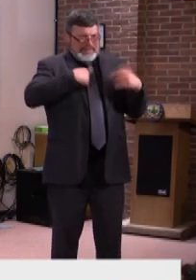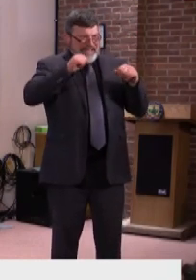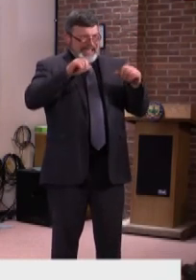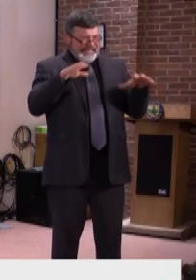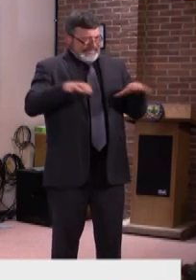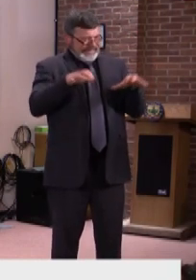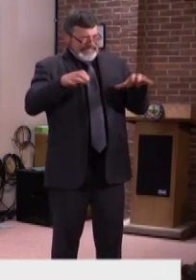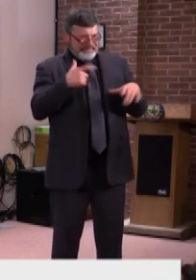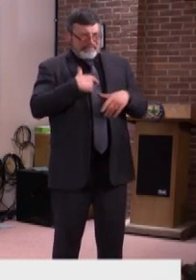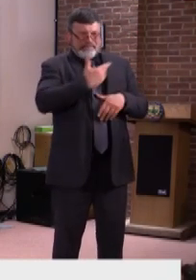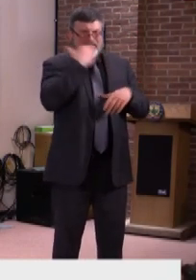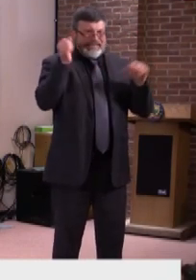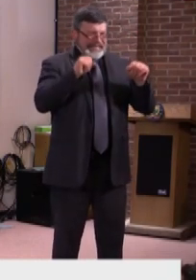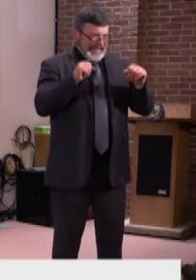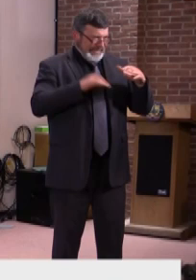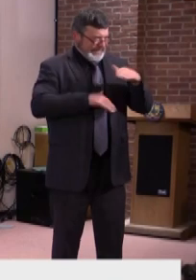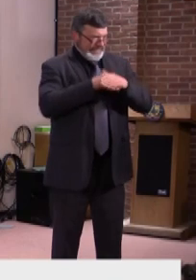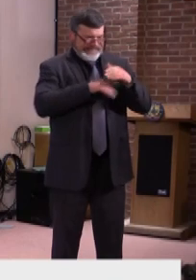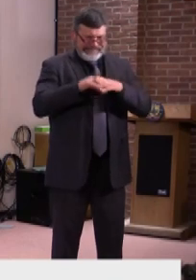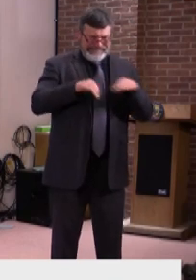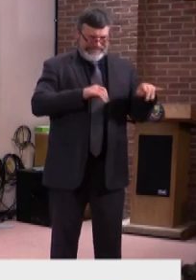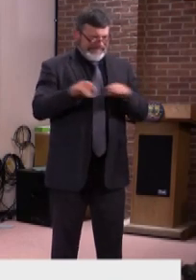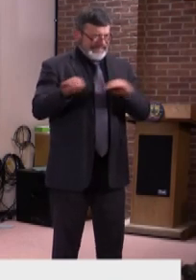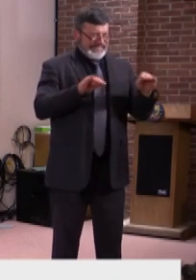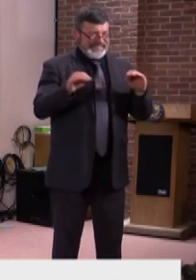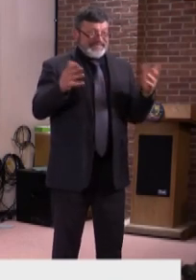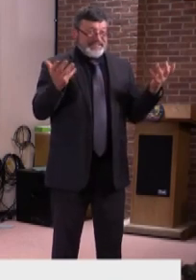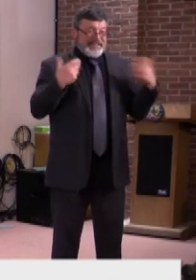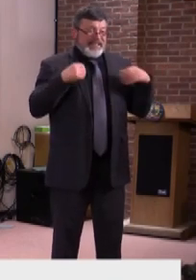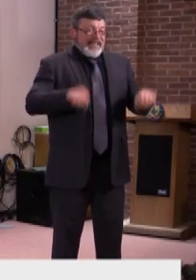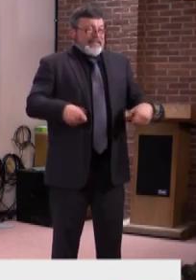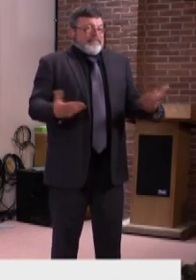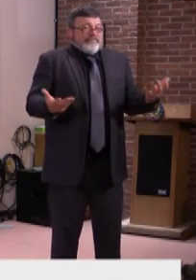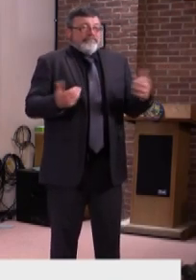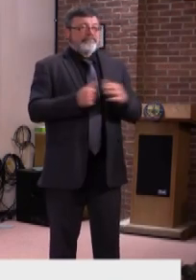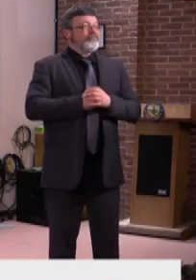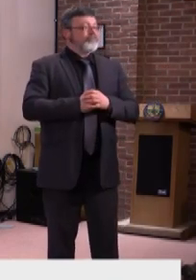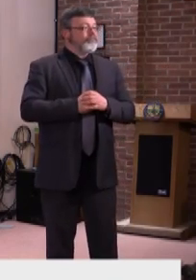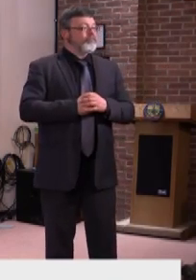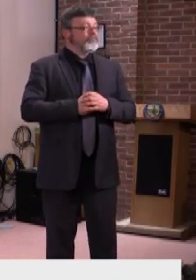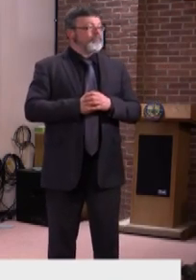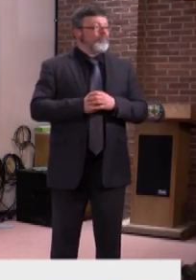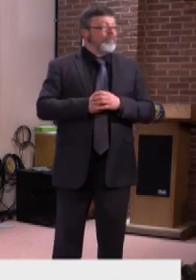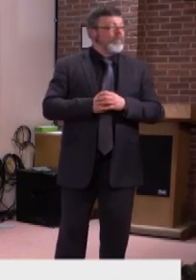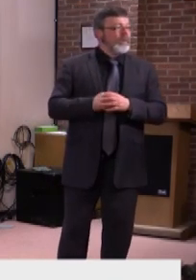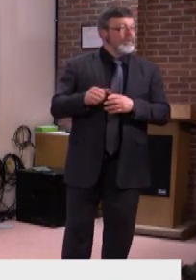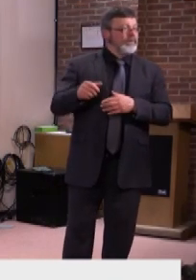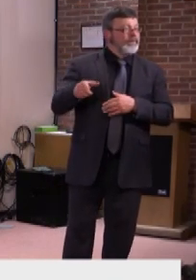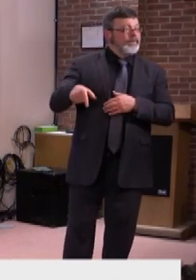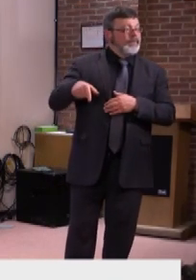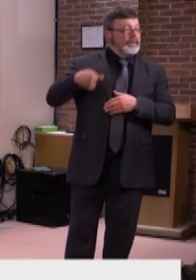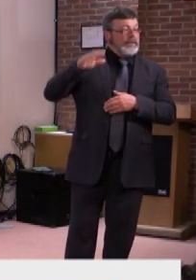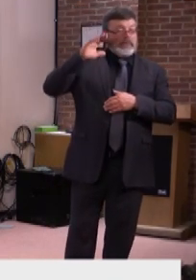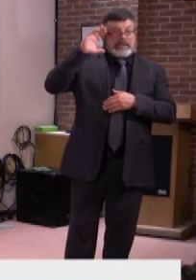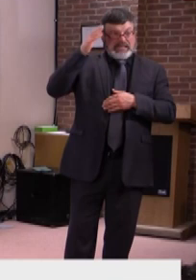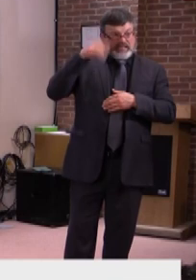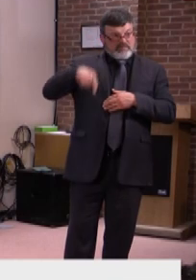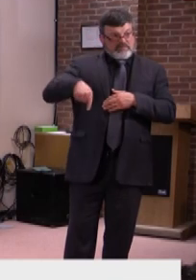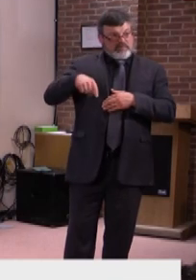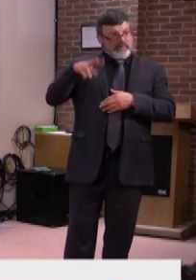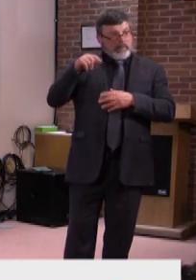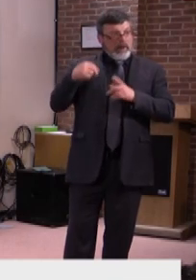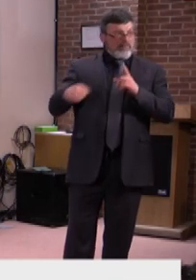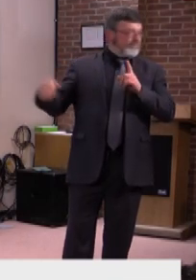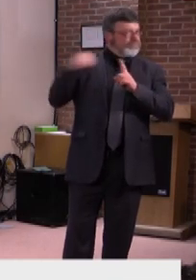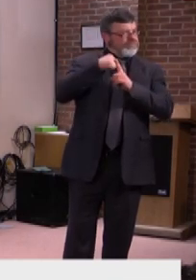um it doesn't seem to have had um uh much effect yet anyways we're just sort of um